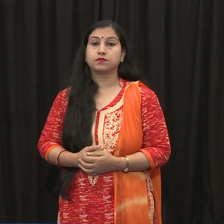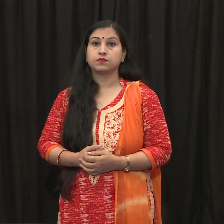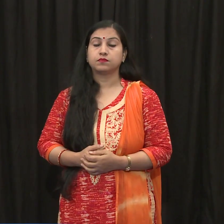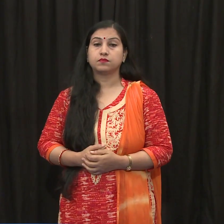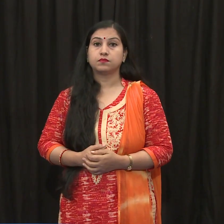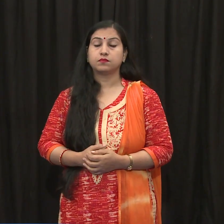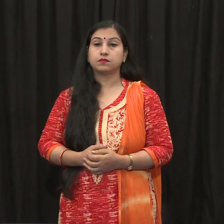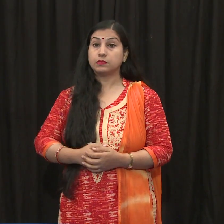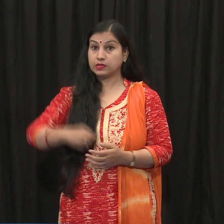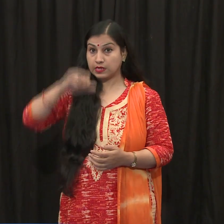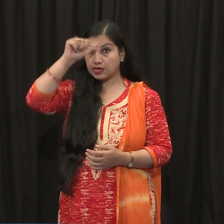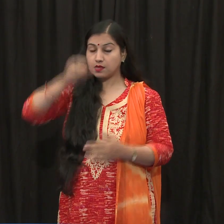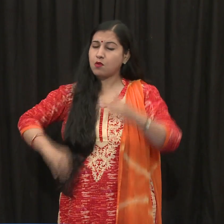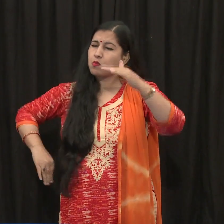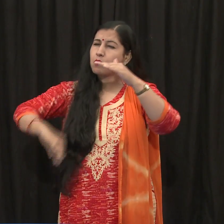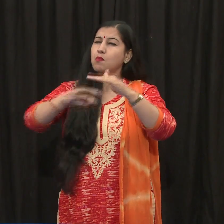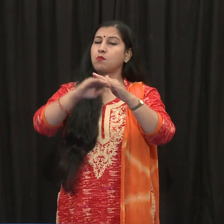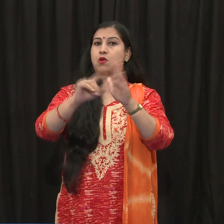supreme law of our country,